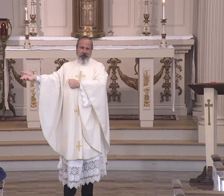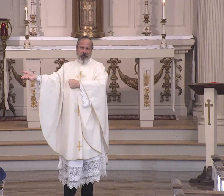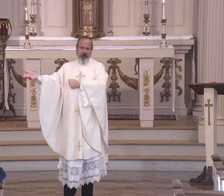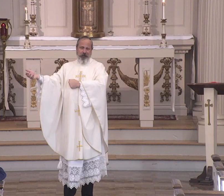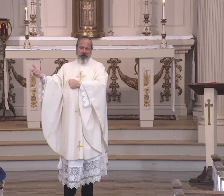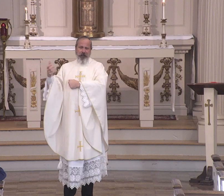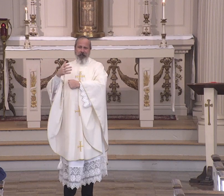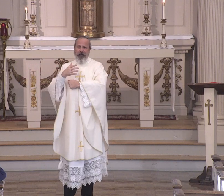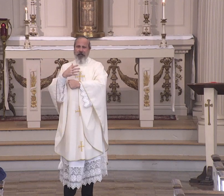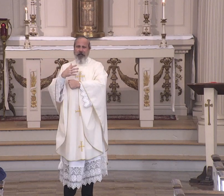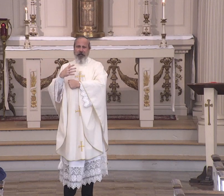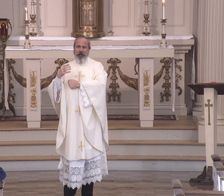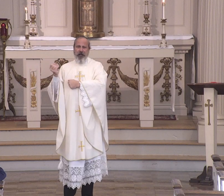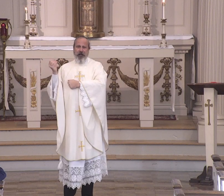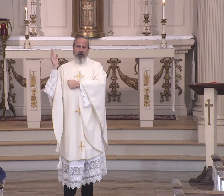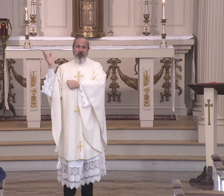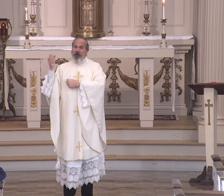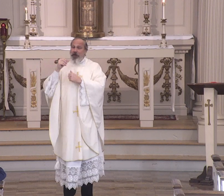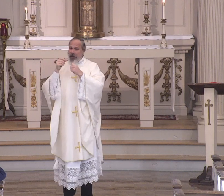already against himself.